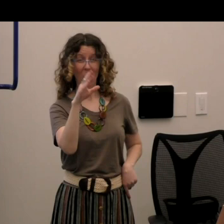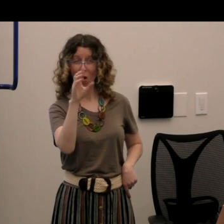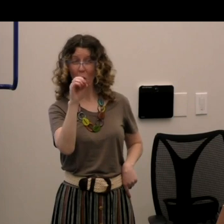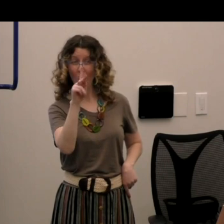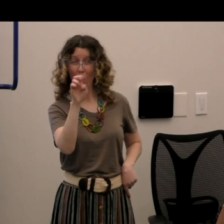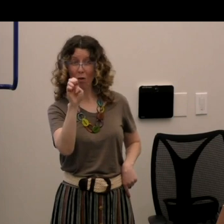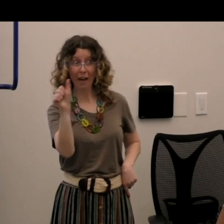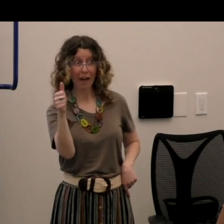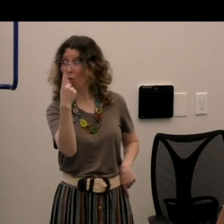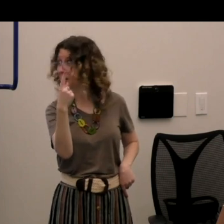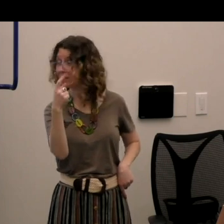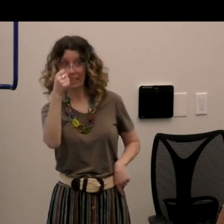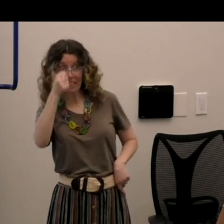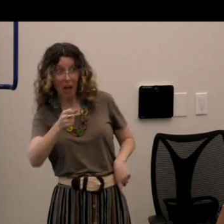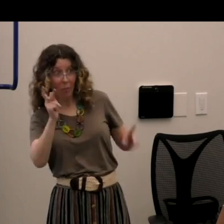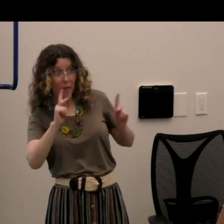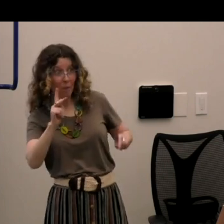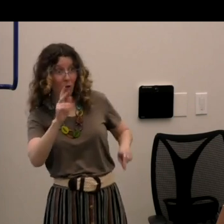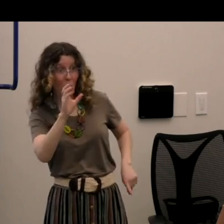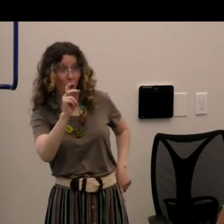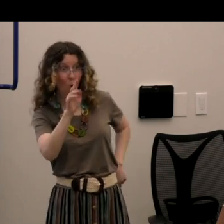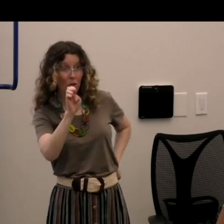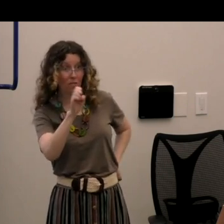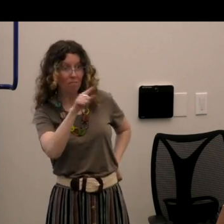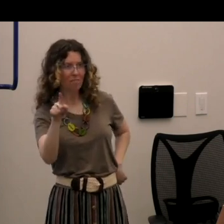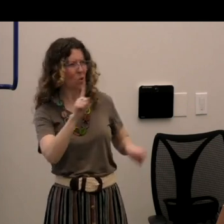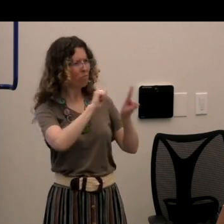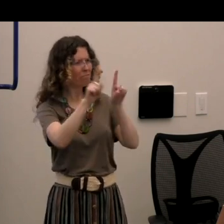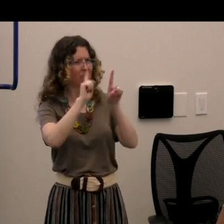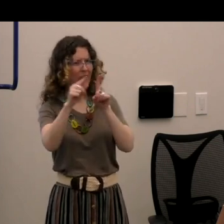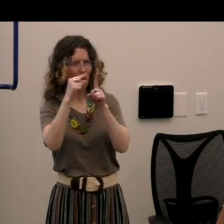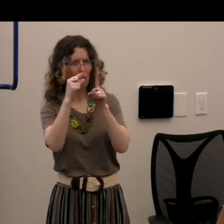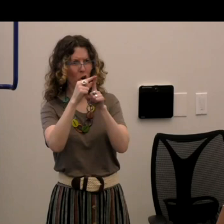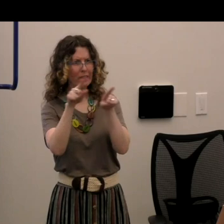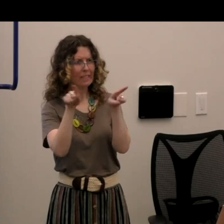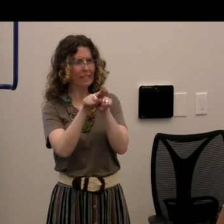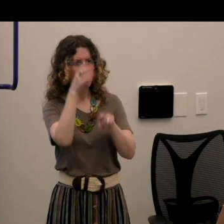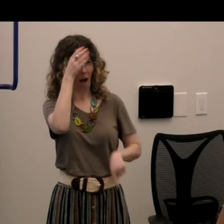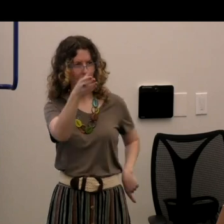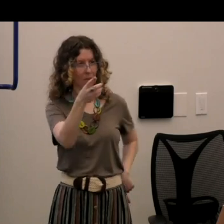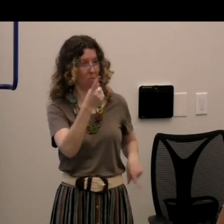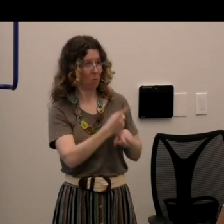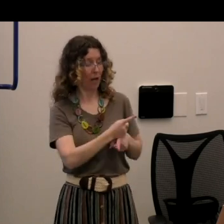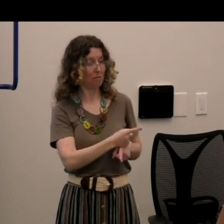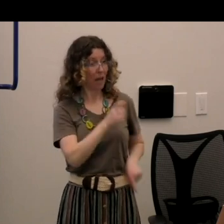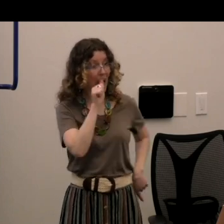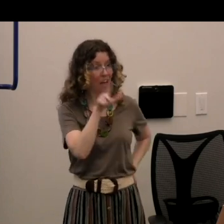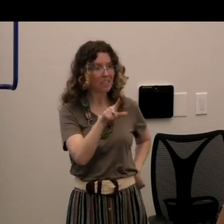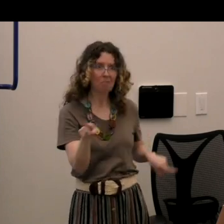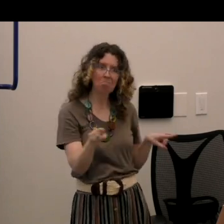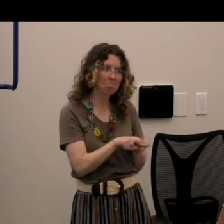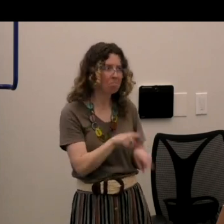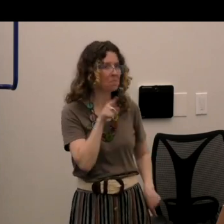right? Coke, anyone? Coke, people from the South, Coke. So different words, same